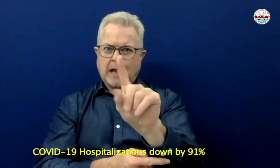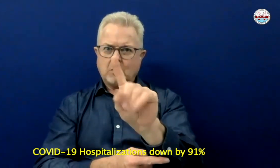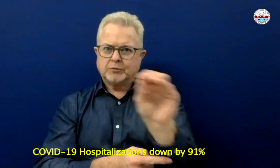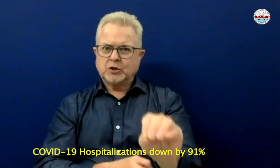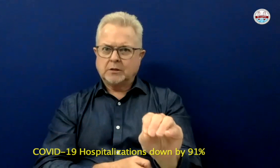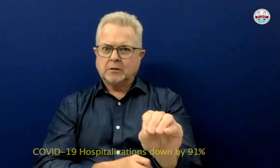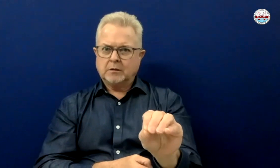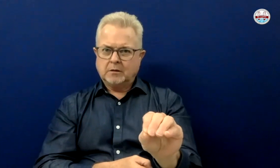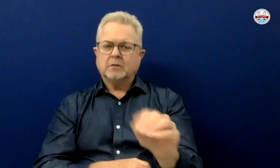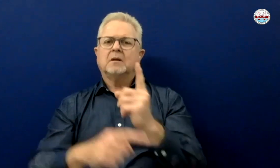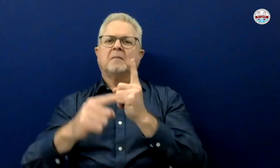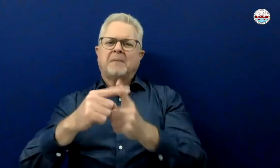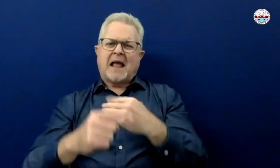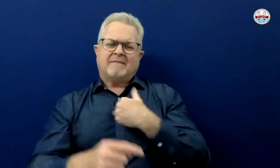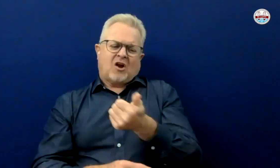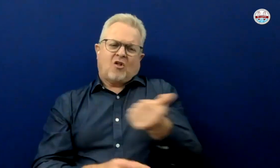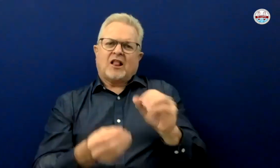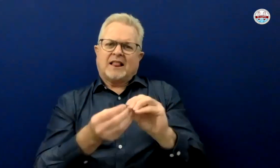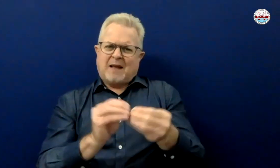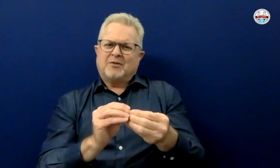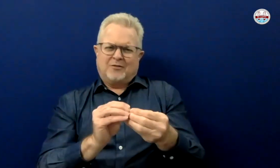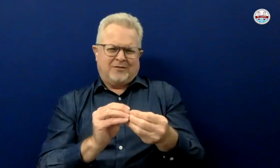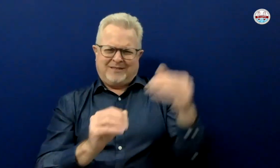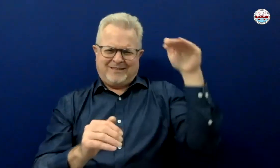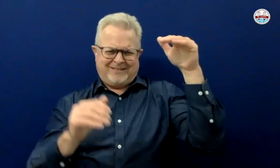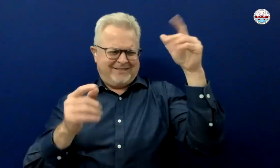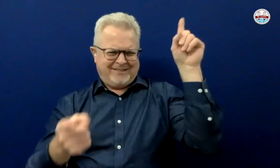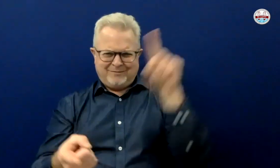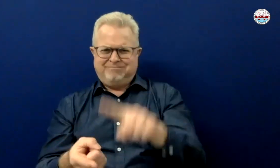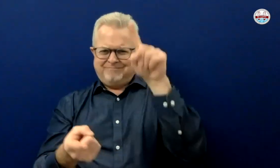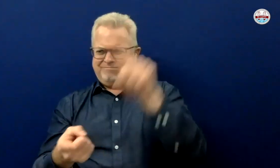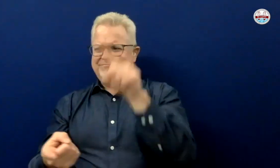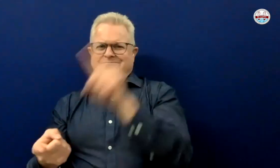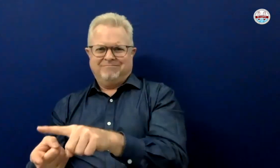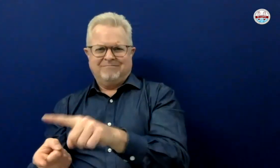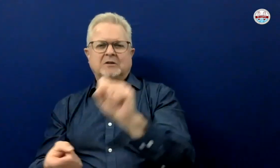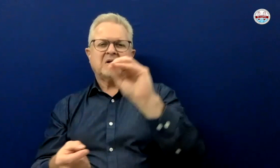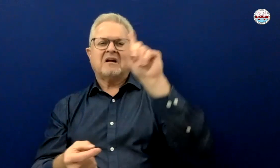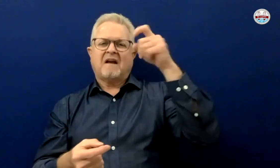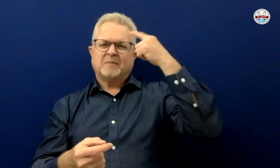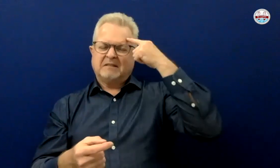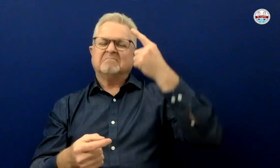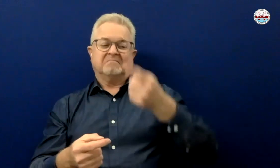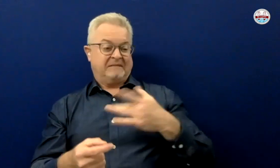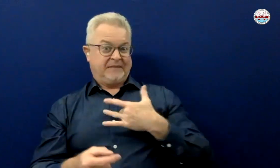gone down nearly 91%. Plus, there were other numbers and statistics that were taken into consideration to make